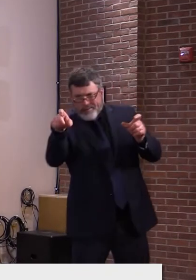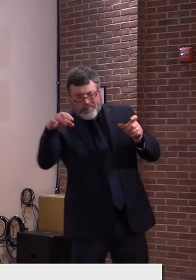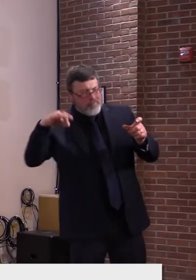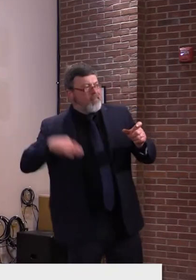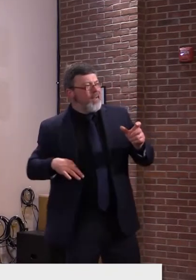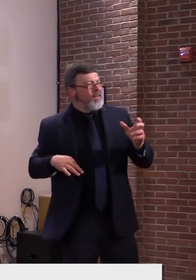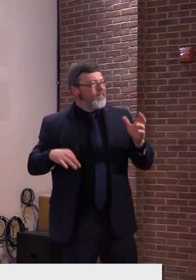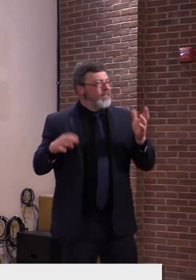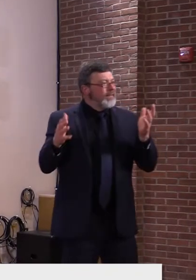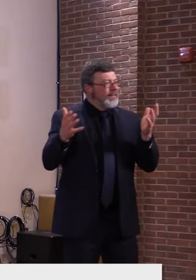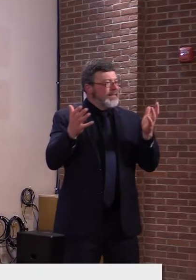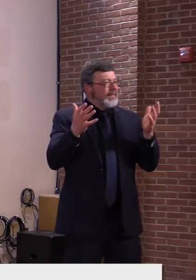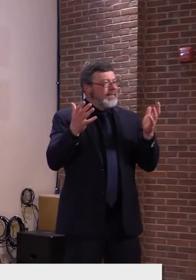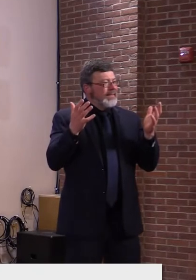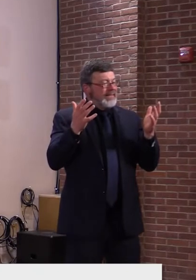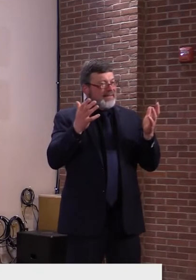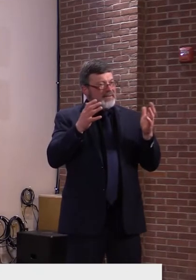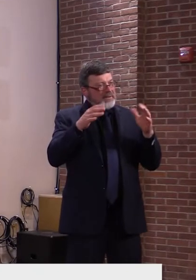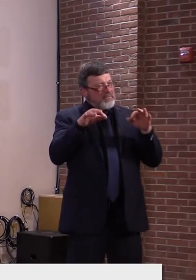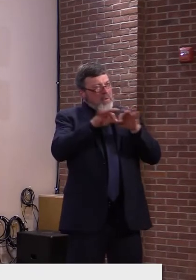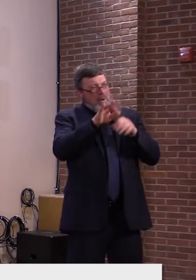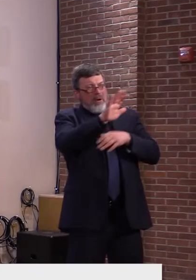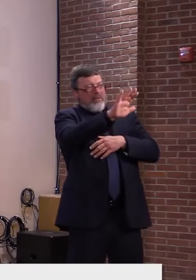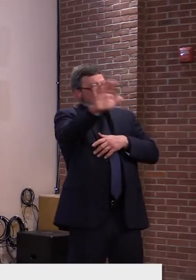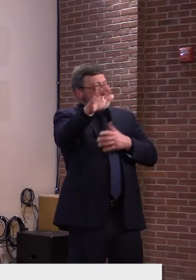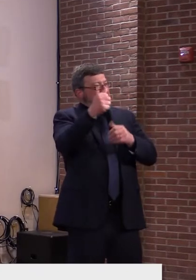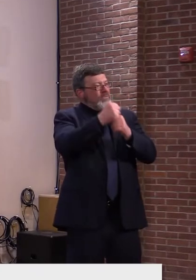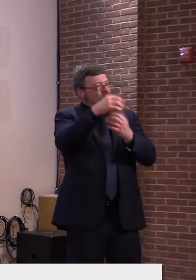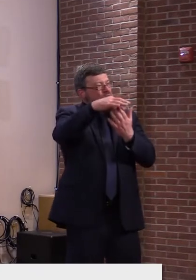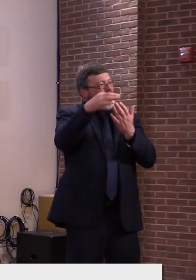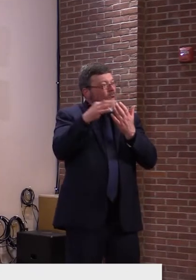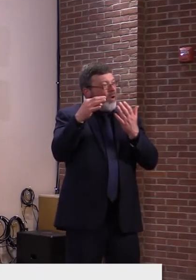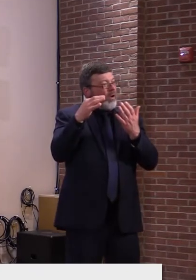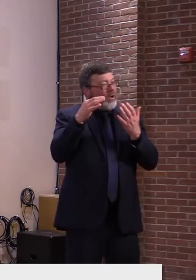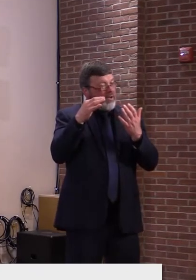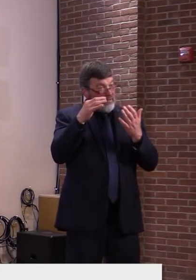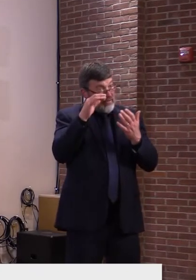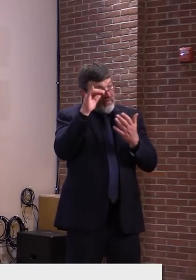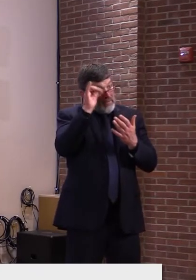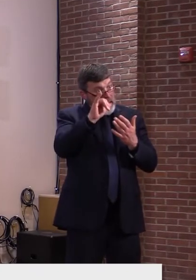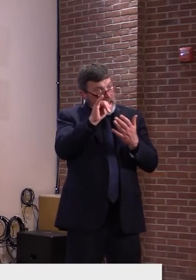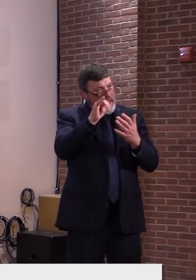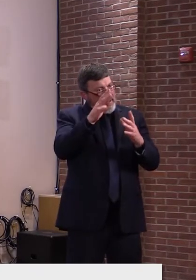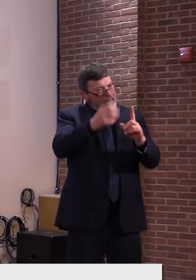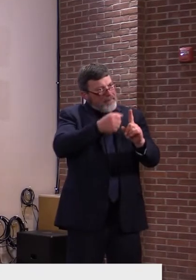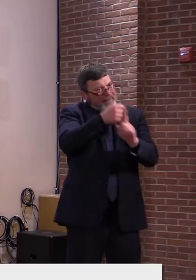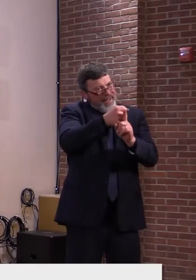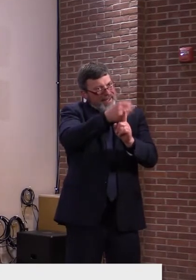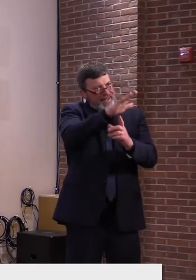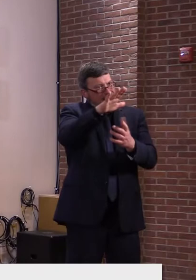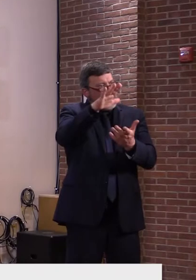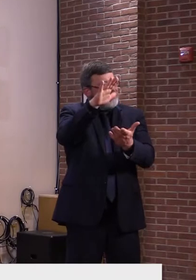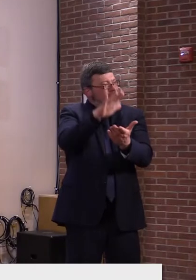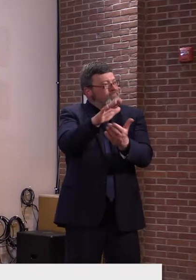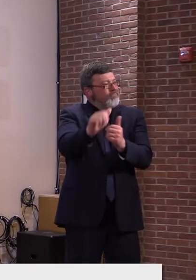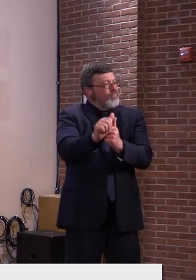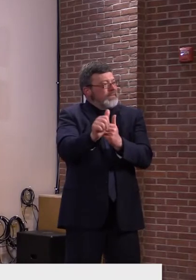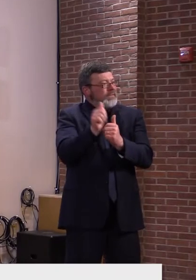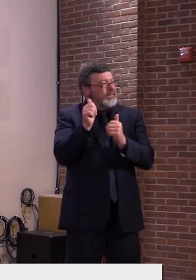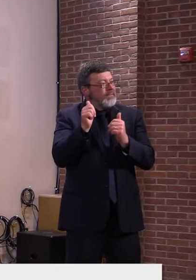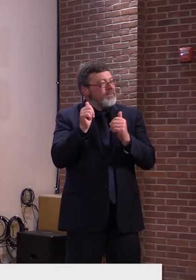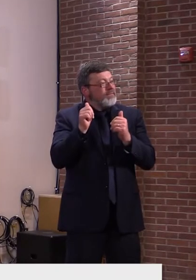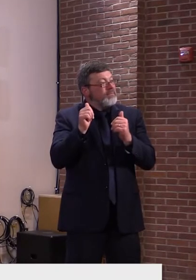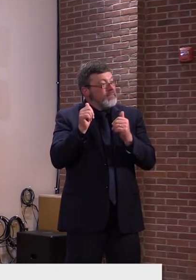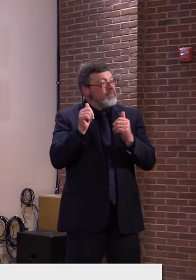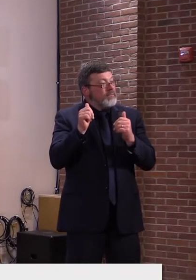help in terms of risk, and it would help in terms of attracting more employees as well. I mean,